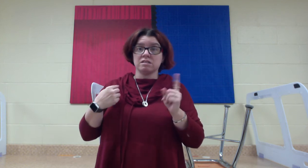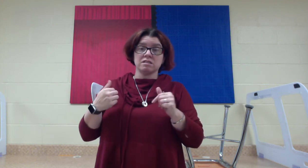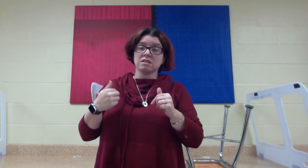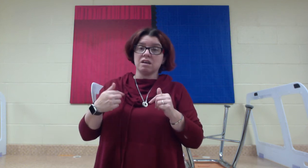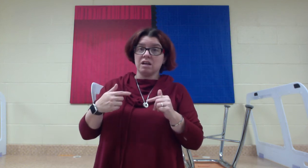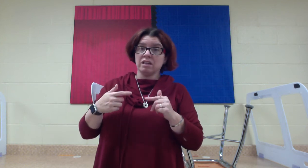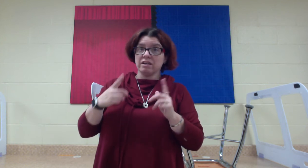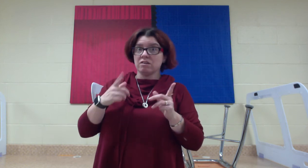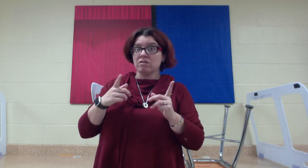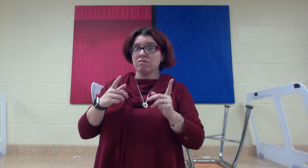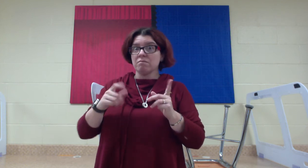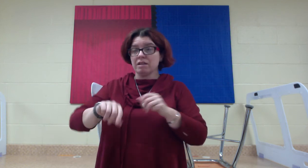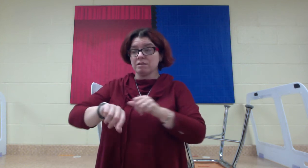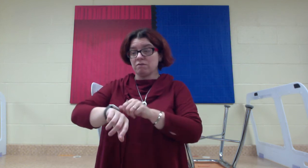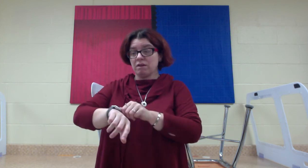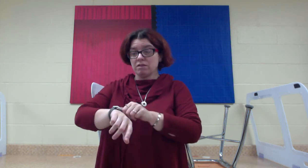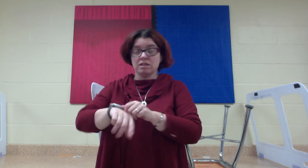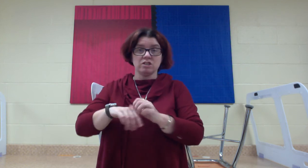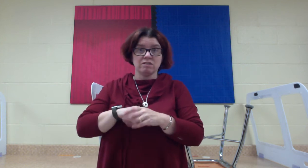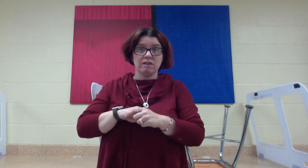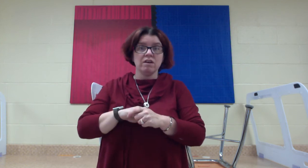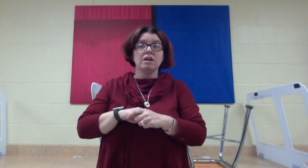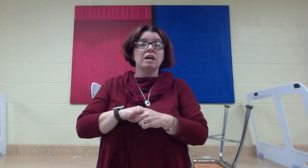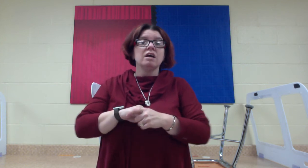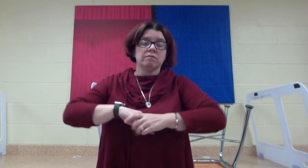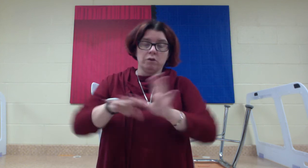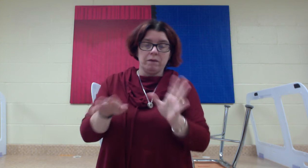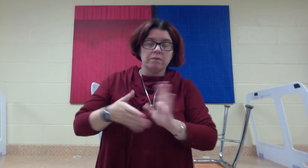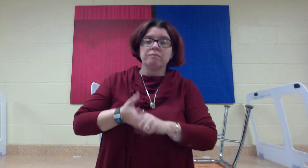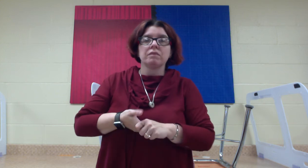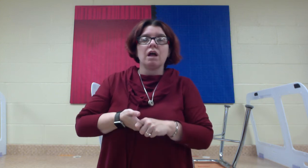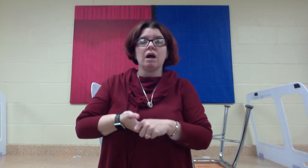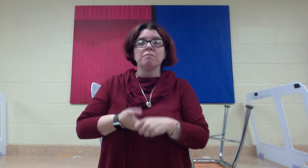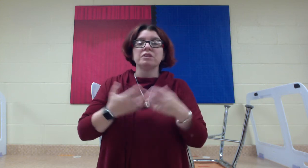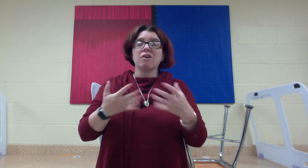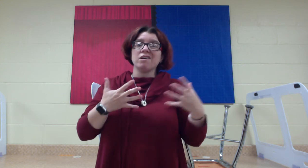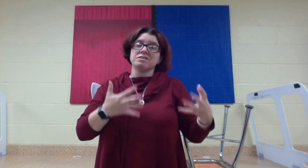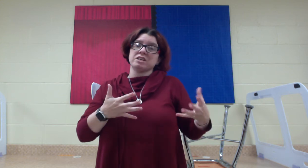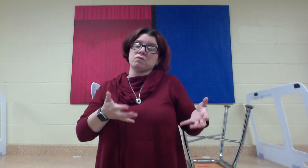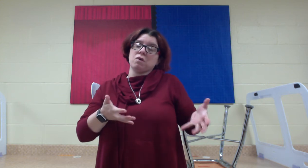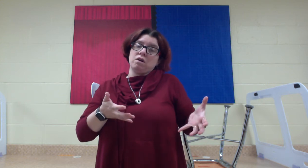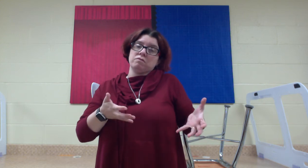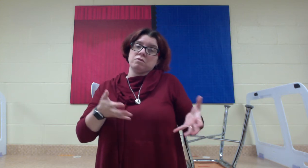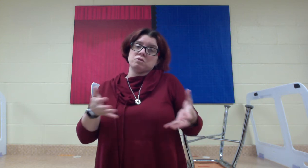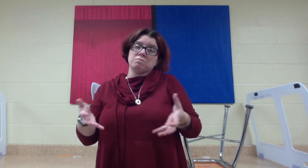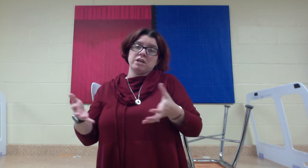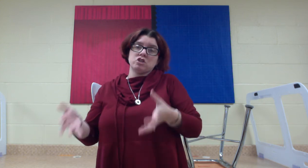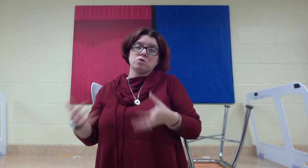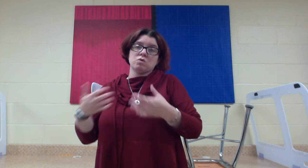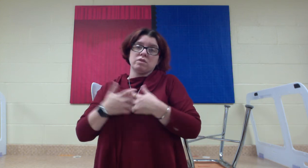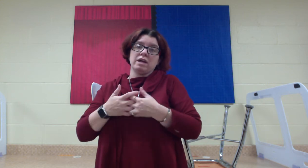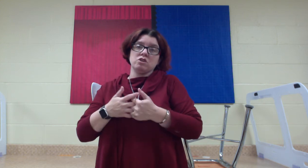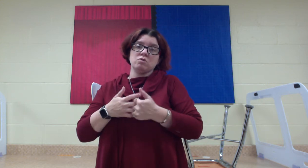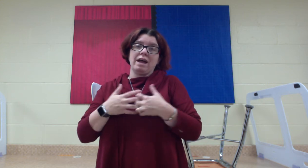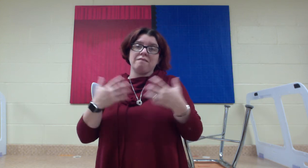I like coconut cream pie. That's my favorite. That's HK's favorite. No matter. But there are signs for all of those. So make sure that you have